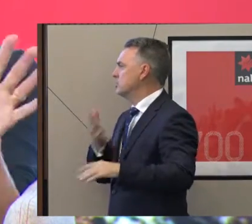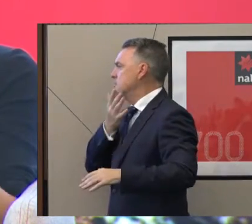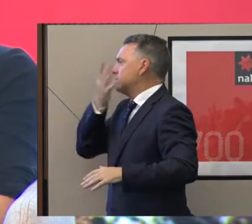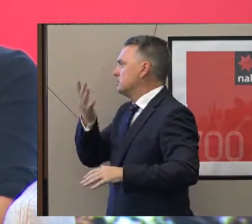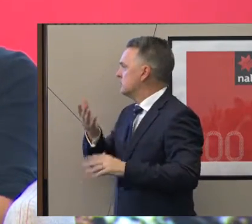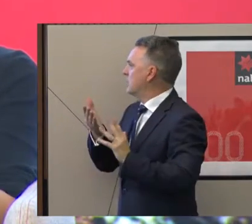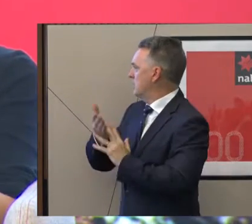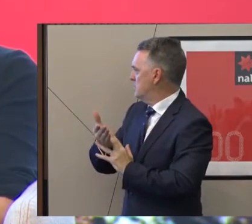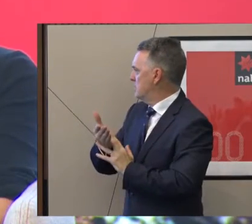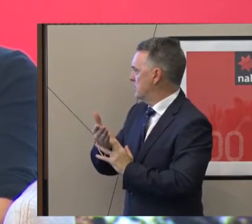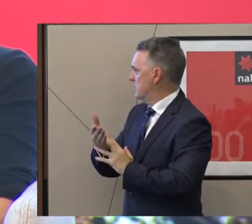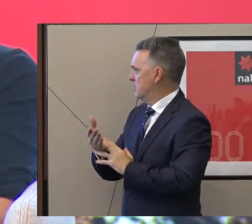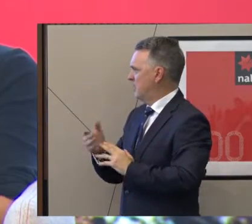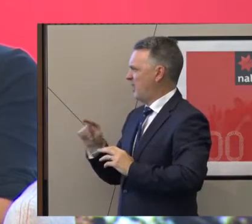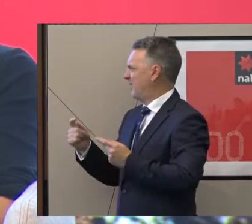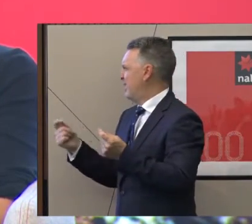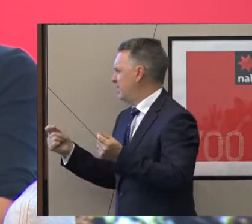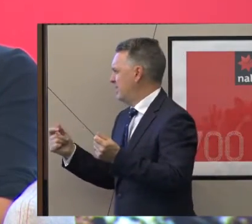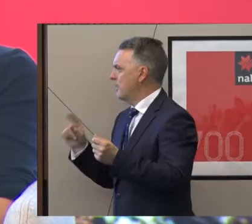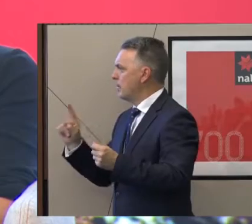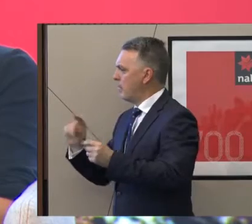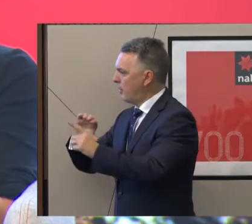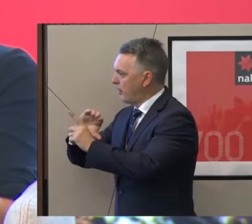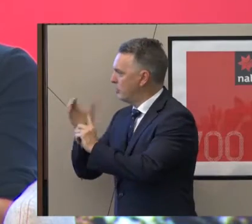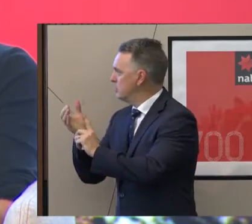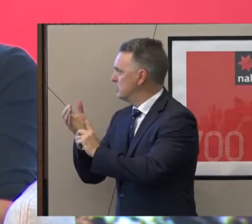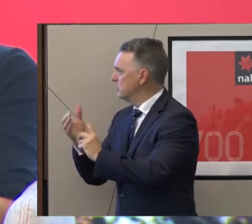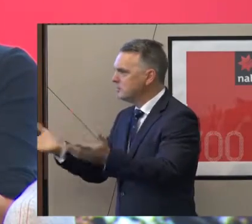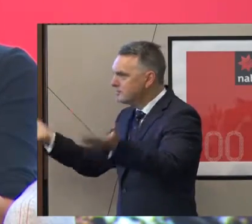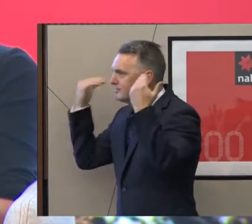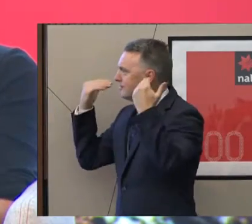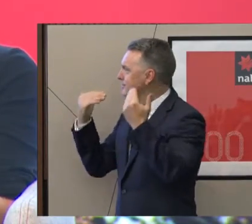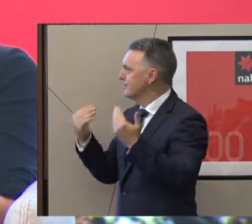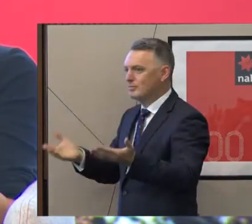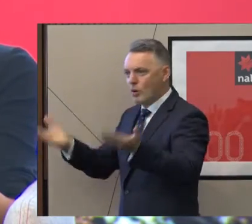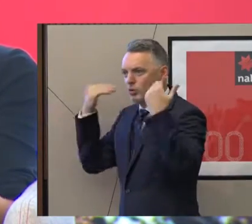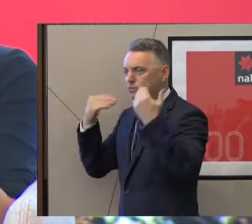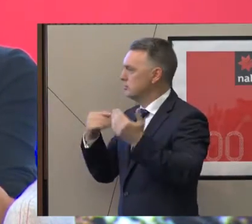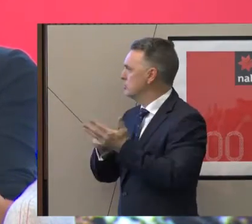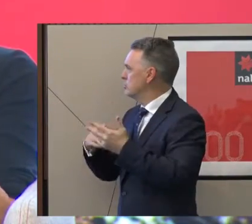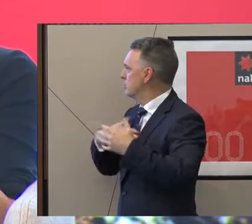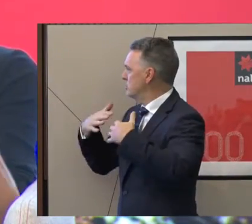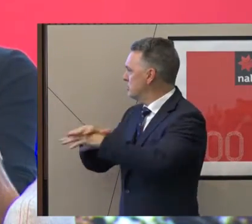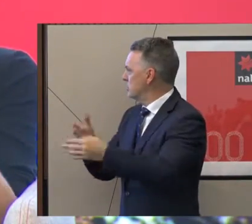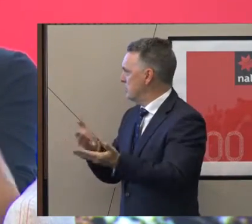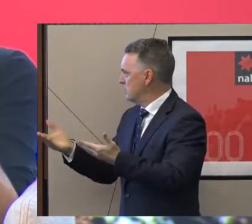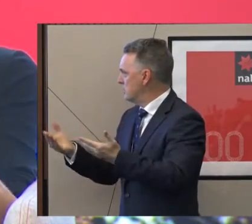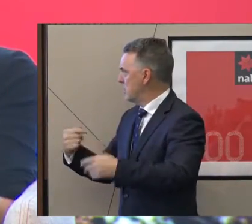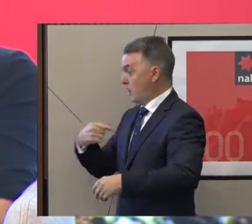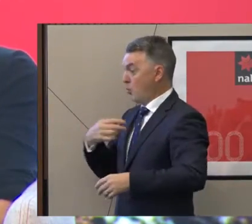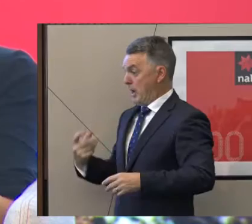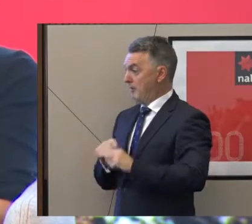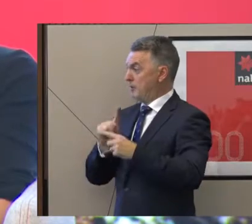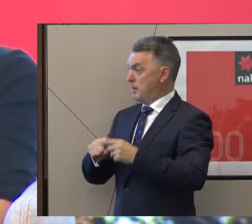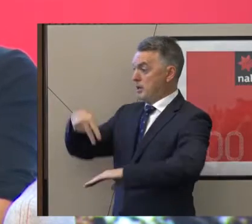because that's the easy part, the physical stuff. The real cultural change is going to mean change in the way others think, and we need to be present in that